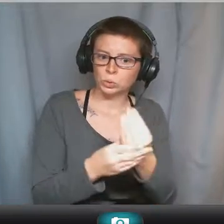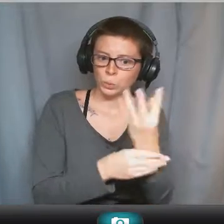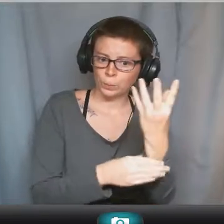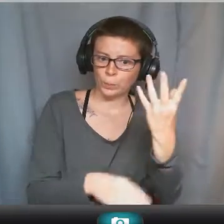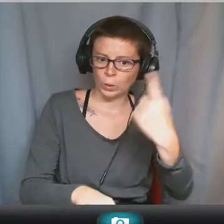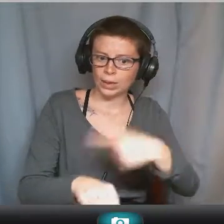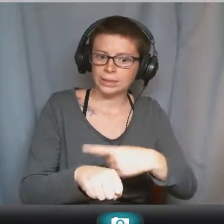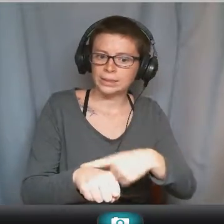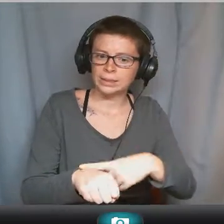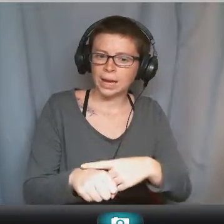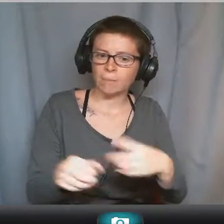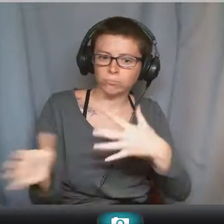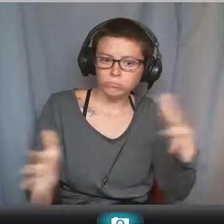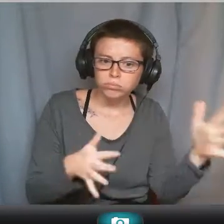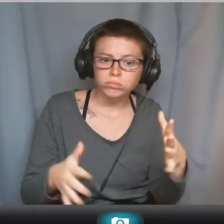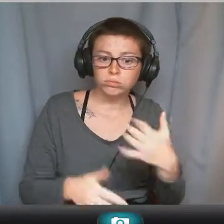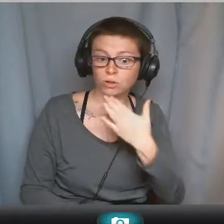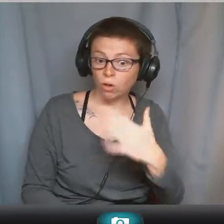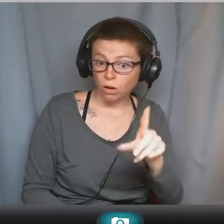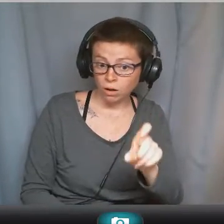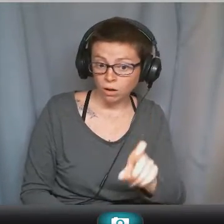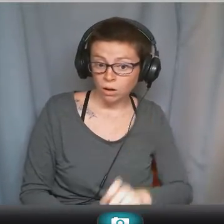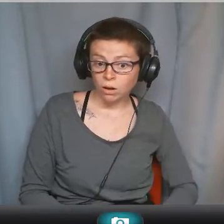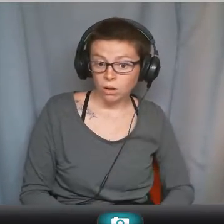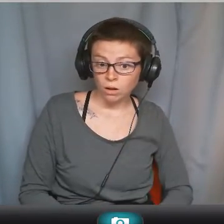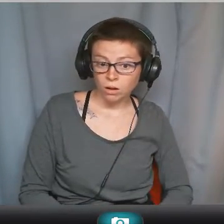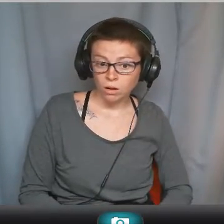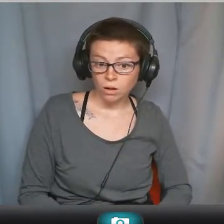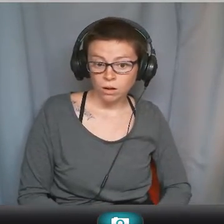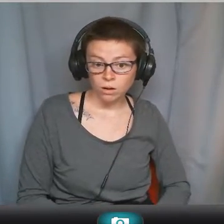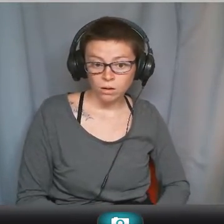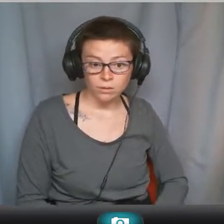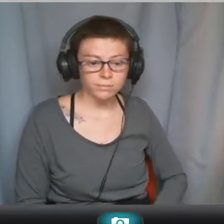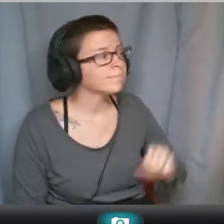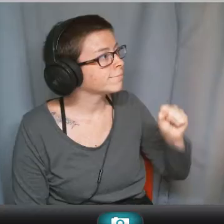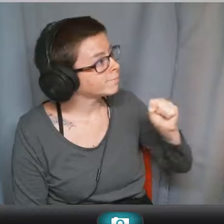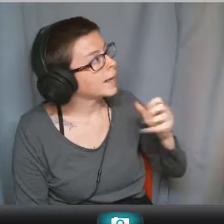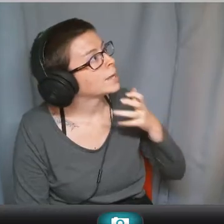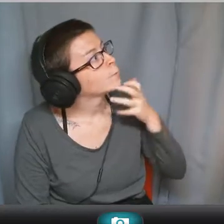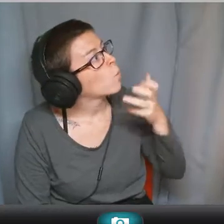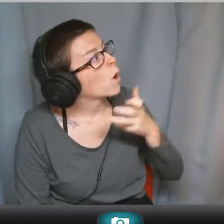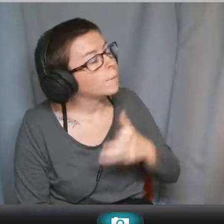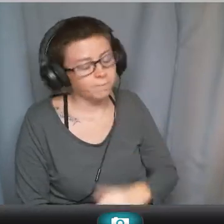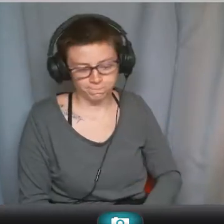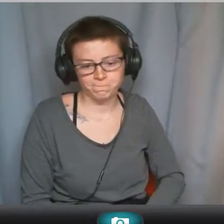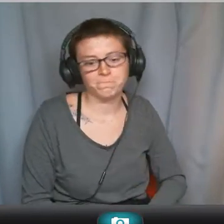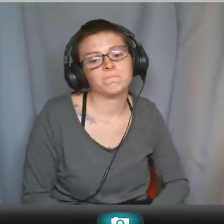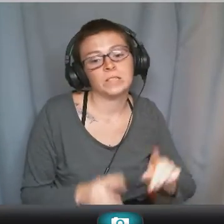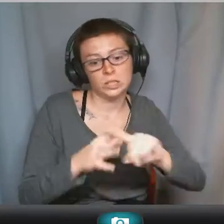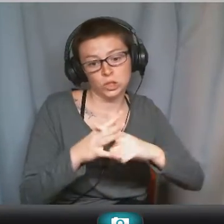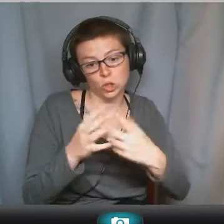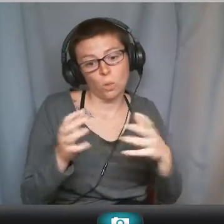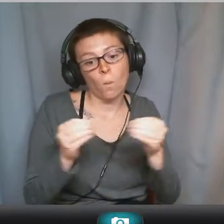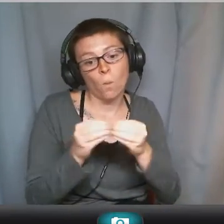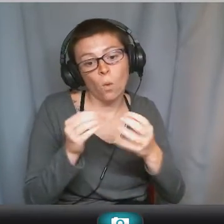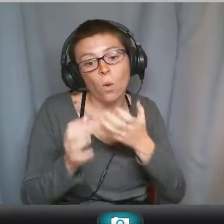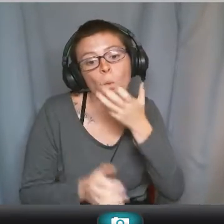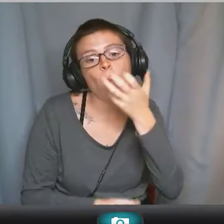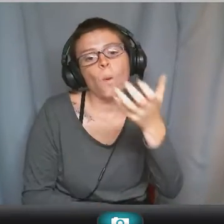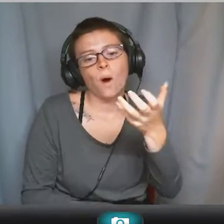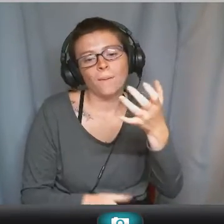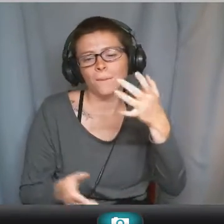bit warm, though. It starts to get warmer, and when the wind is warmer, what do you think